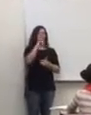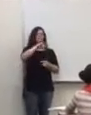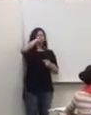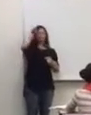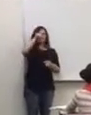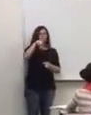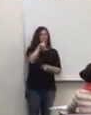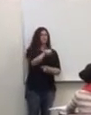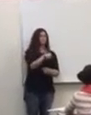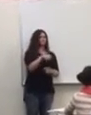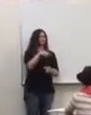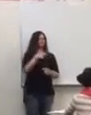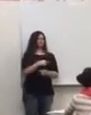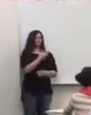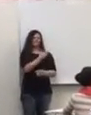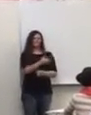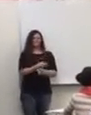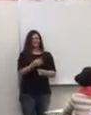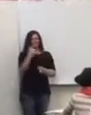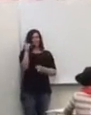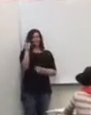Batman newspaper, like da da da da da da, like this.